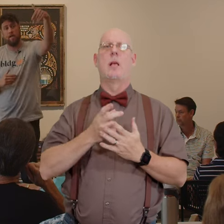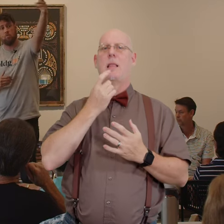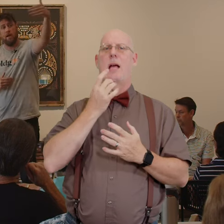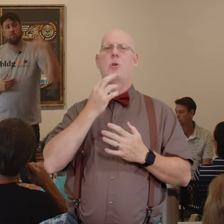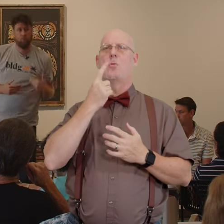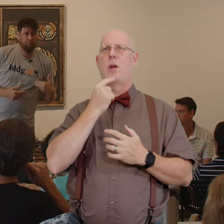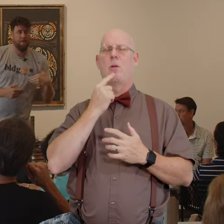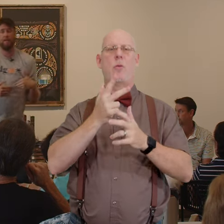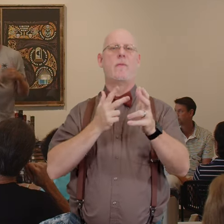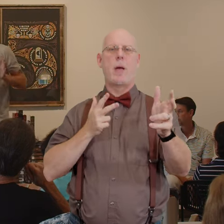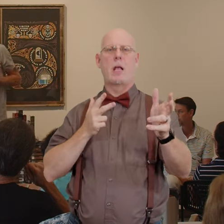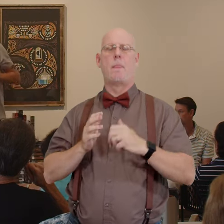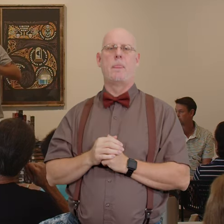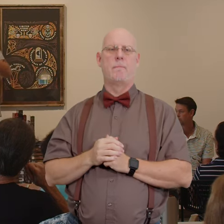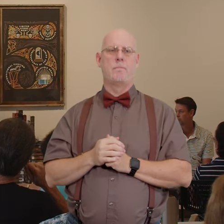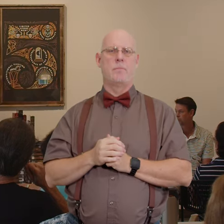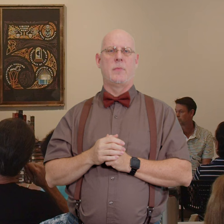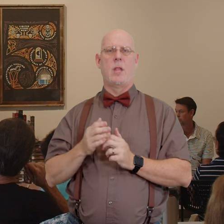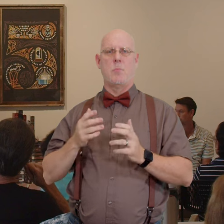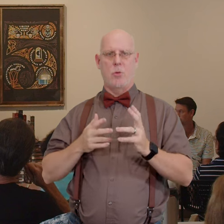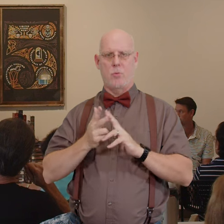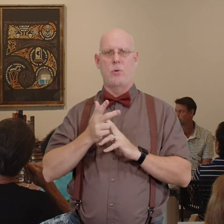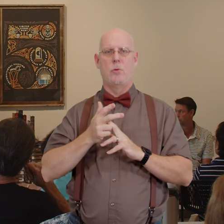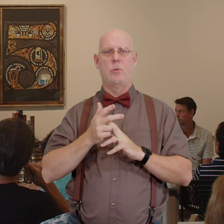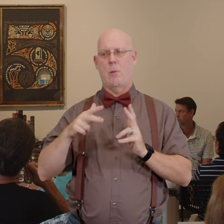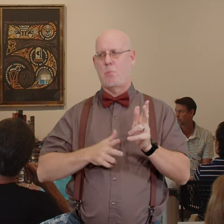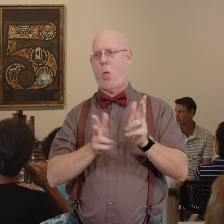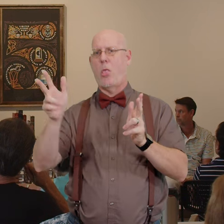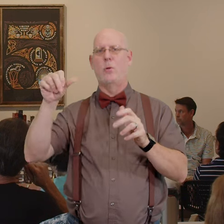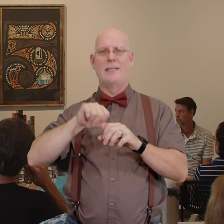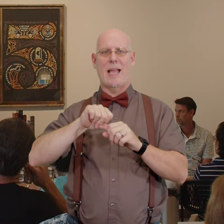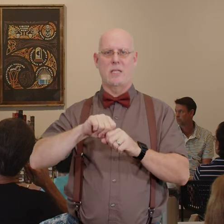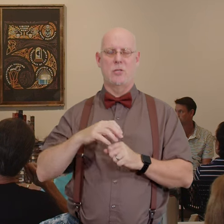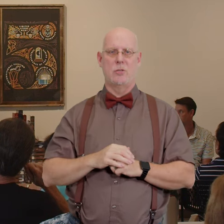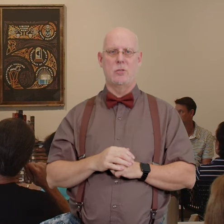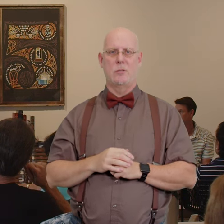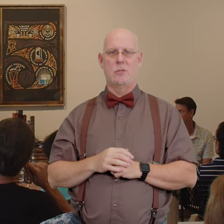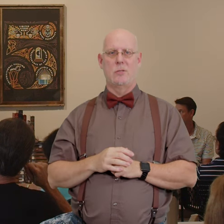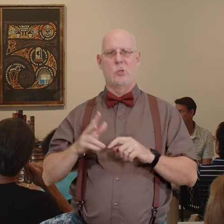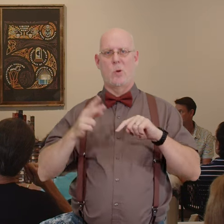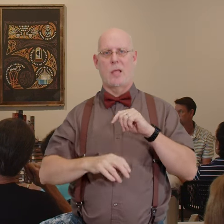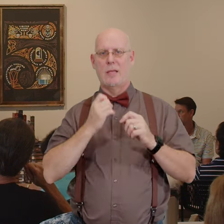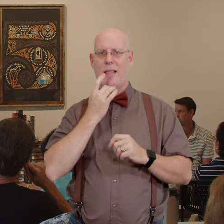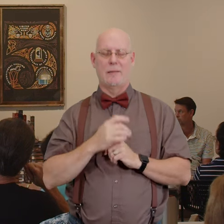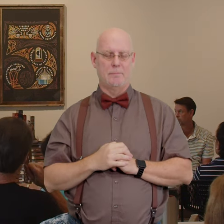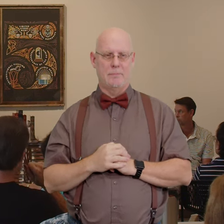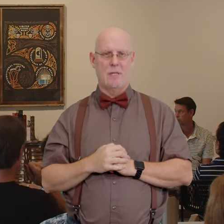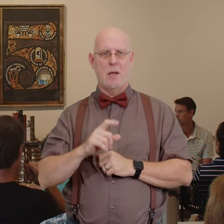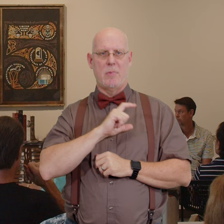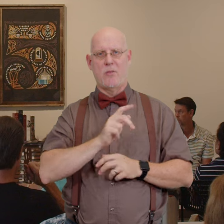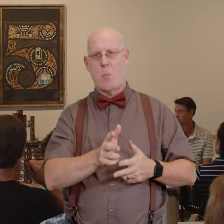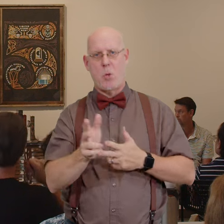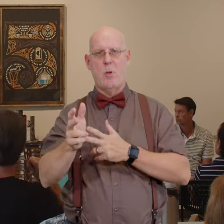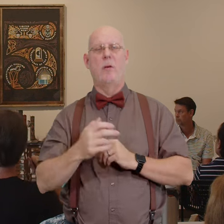up to a light. It was red. I was three or four back in line, and I pulled through a gas station to cut the light.